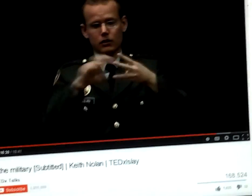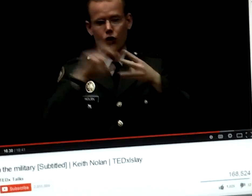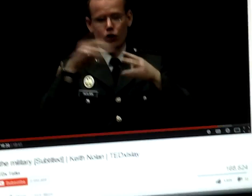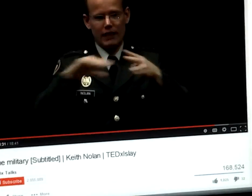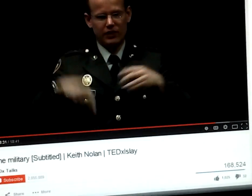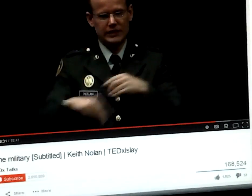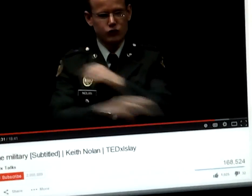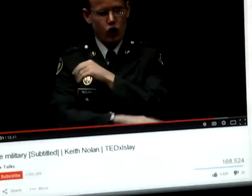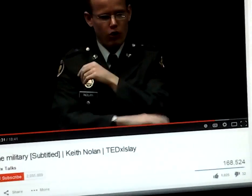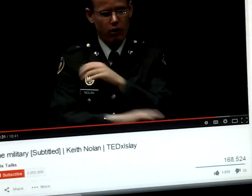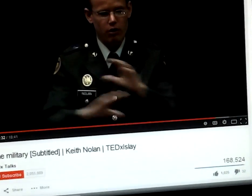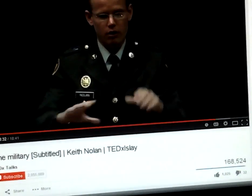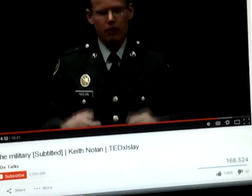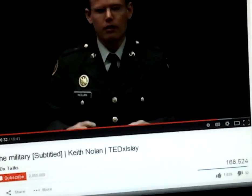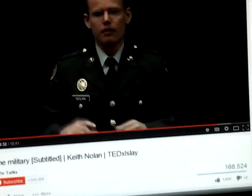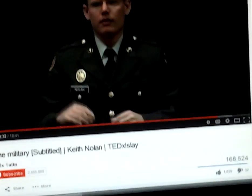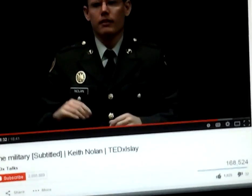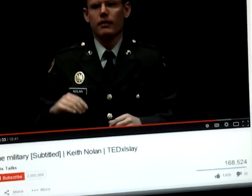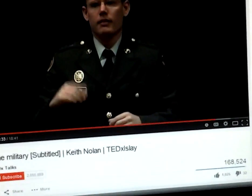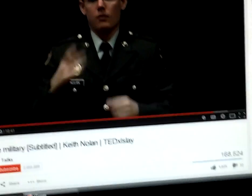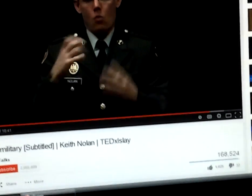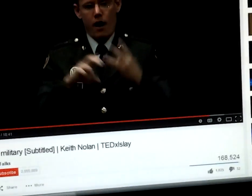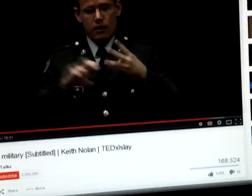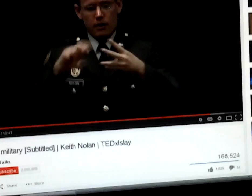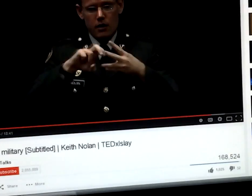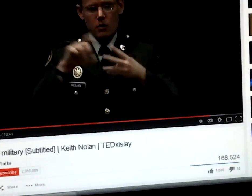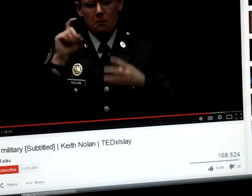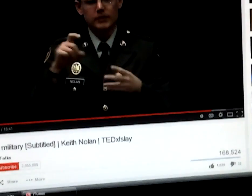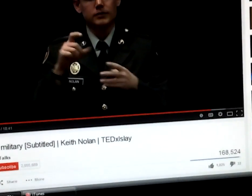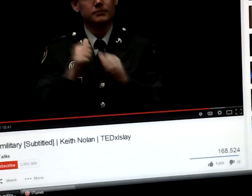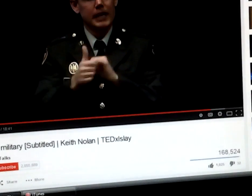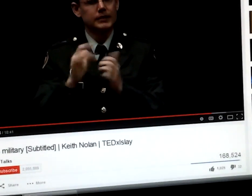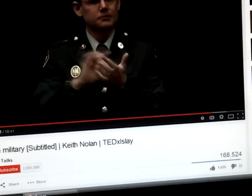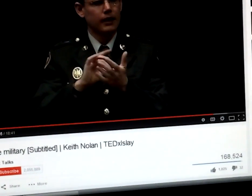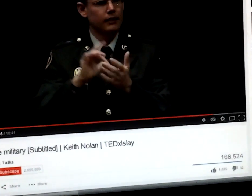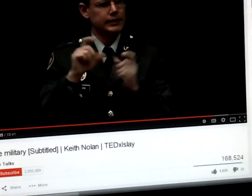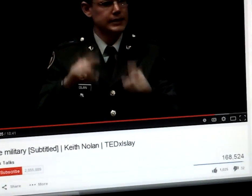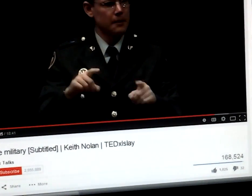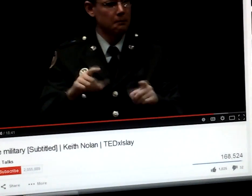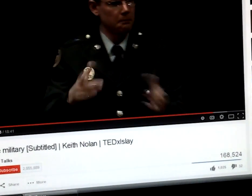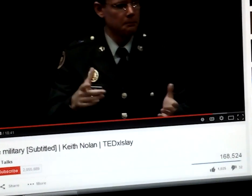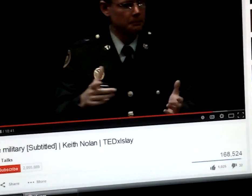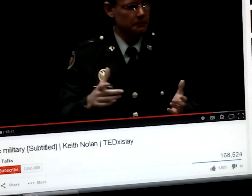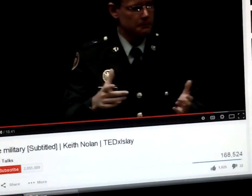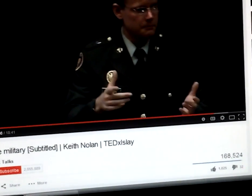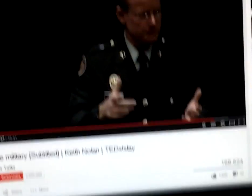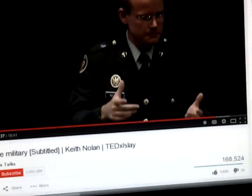So I'm in these two right now. In the fall, I'll do these.